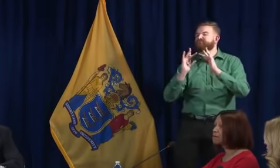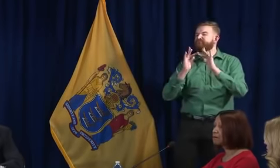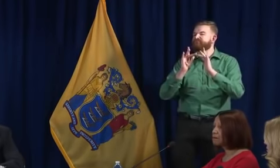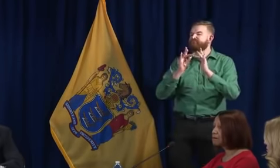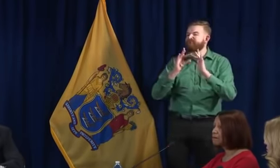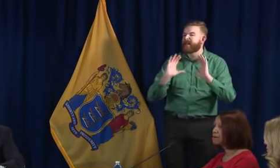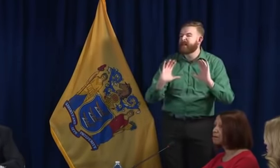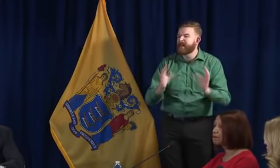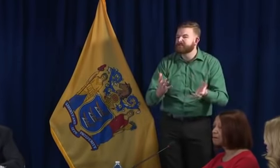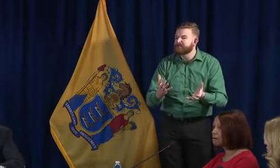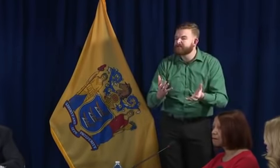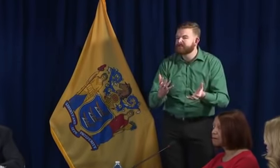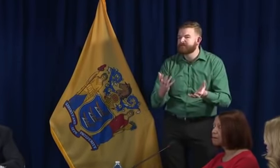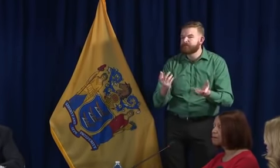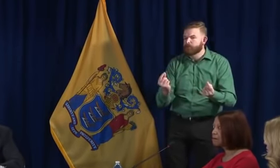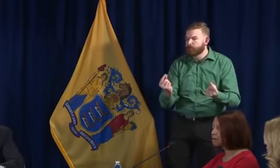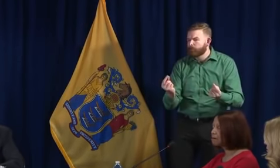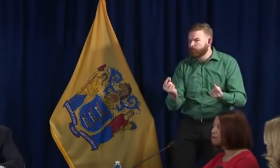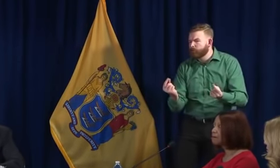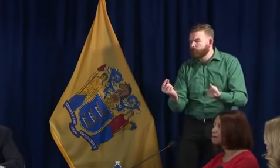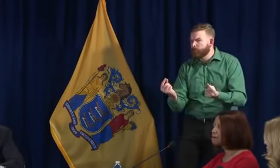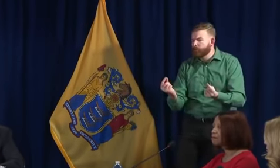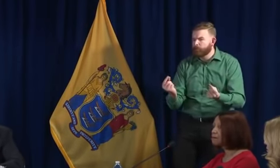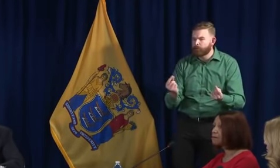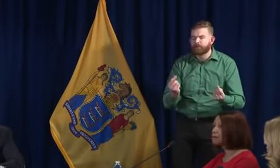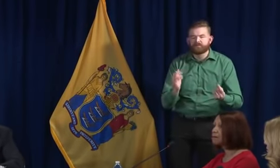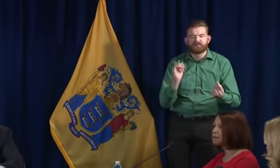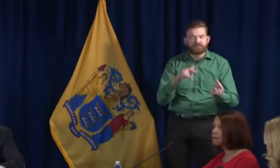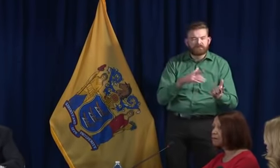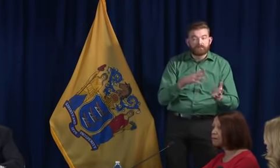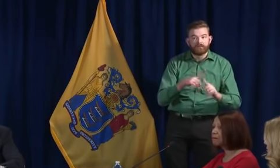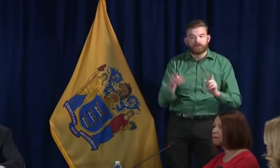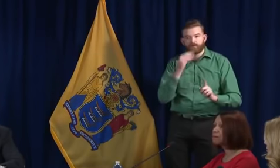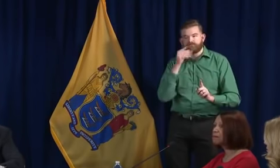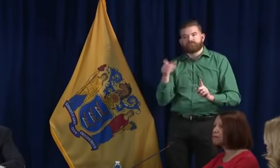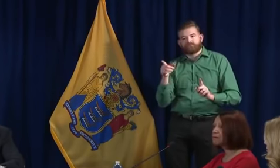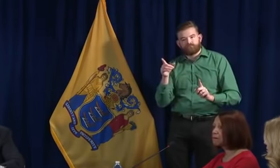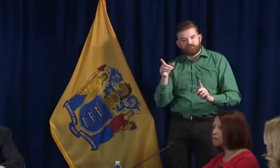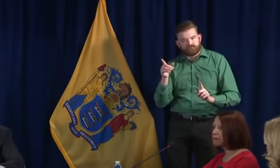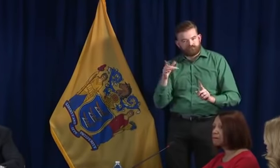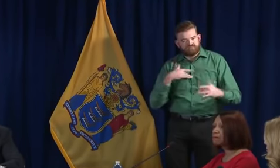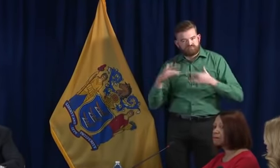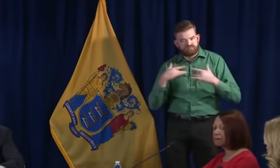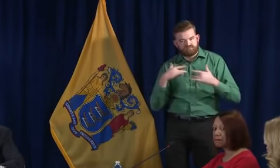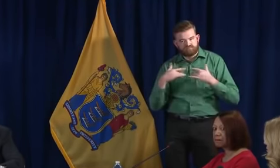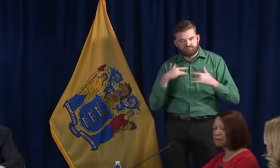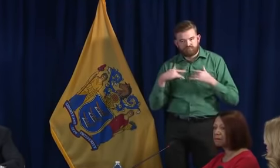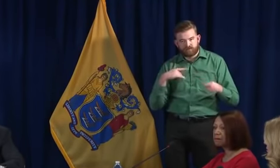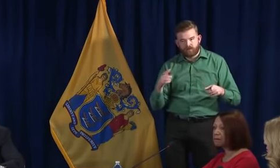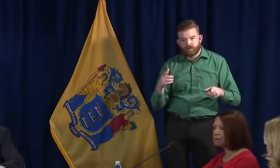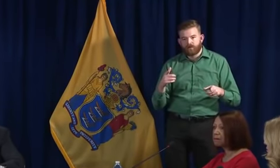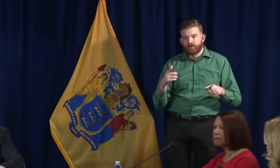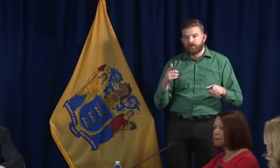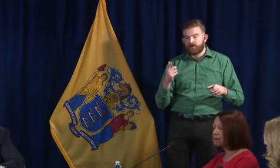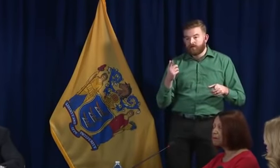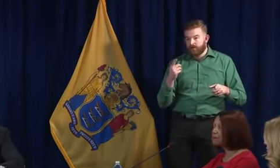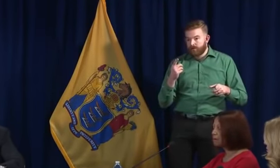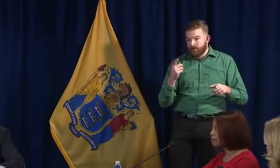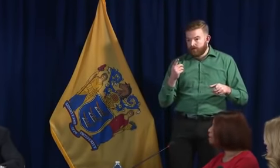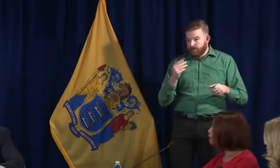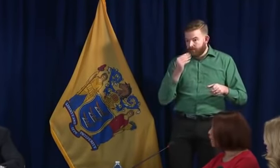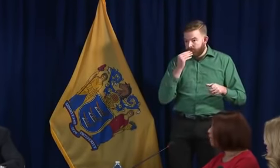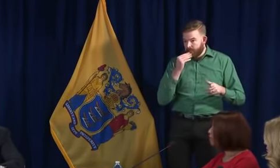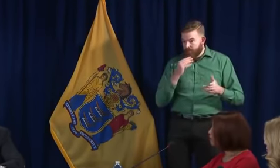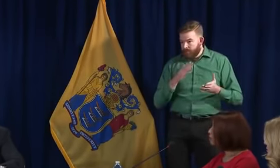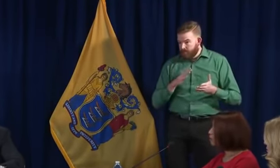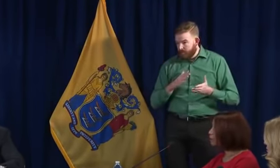heard a disturbing story that the food was prepared and very few of the lunches or meals were picked up. And I think it's fair to say Sheila